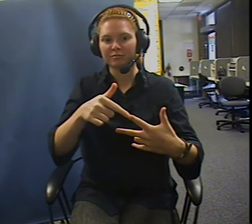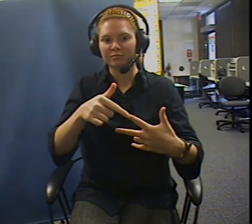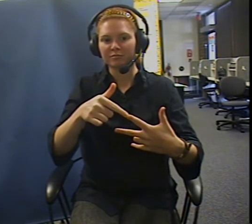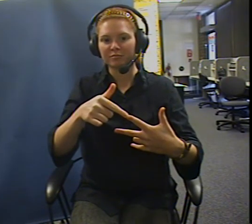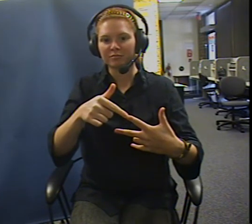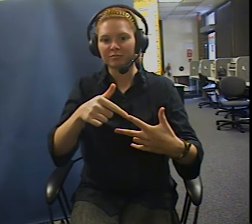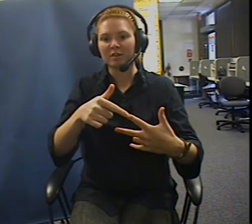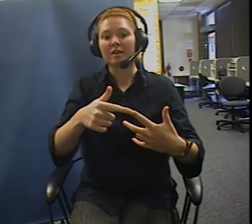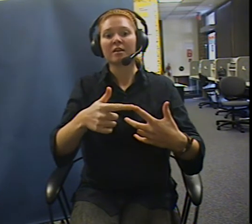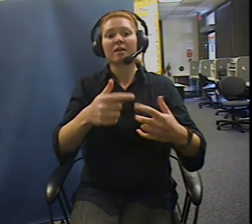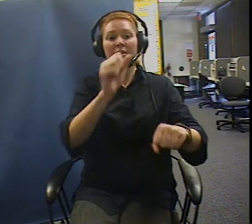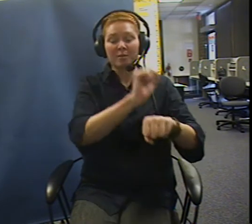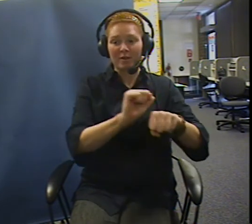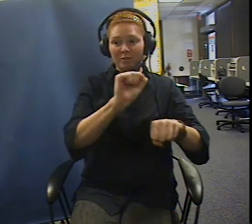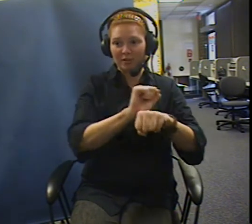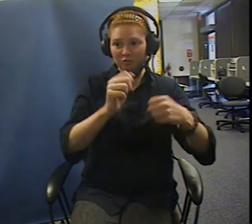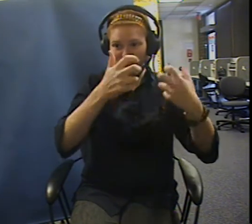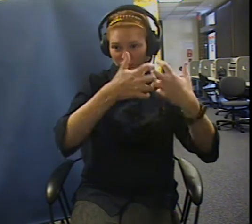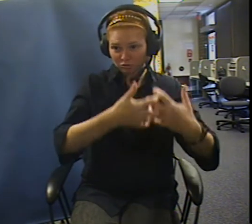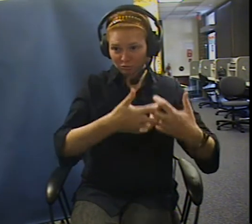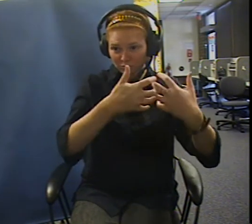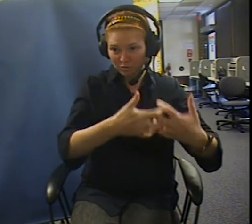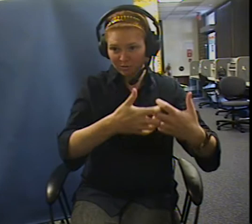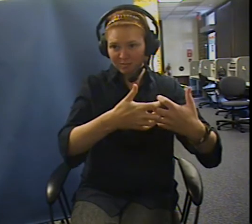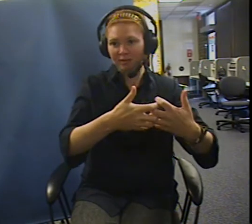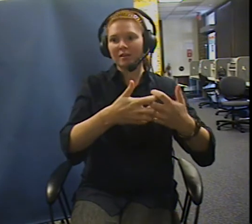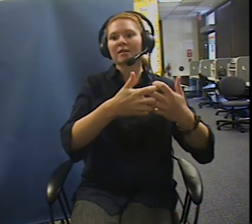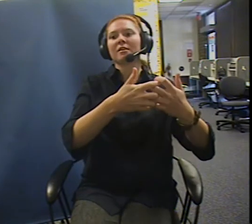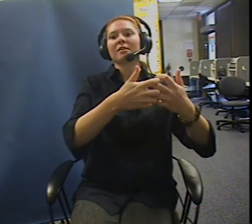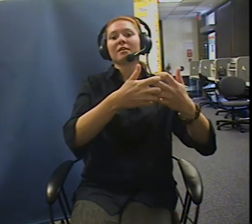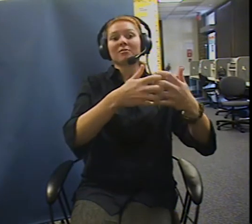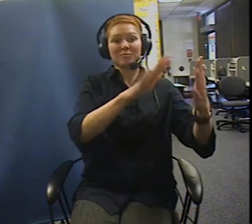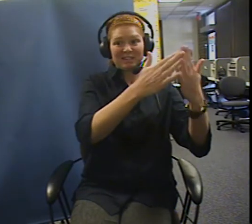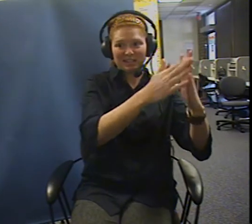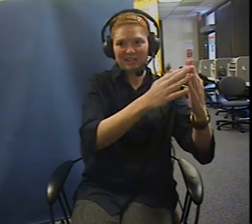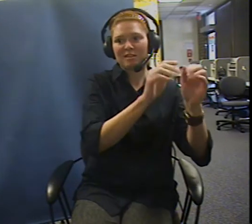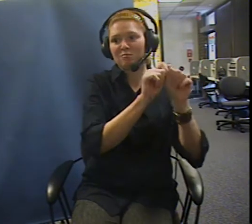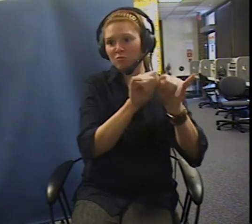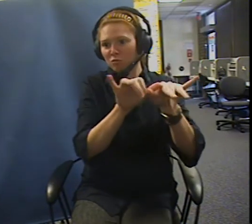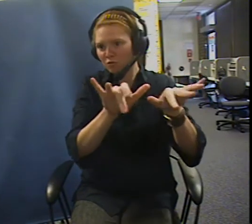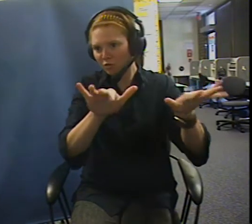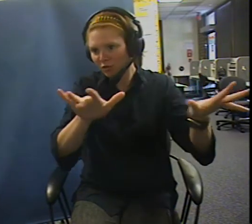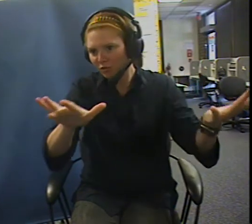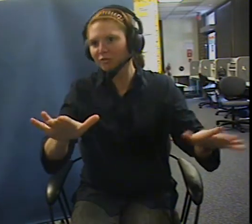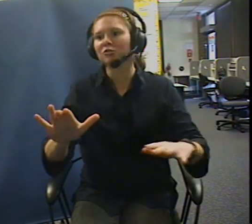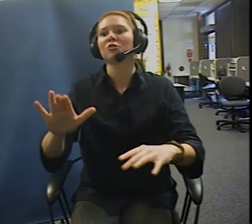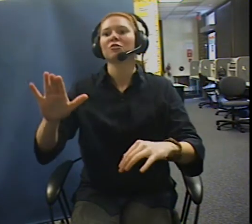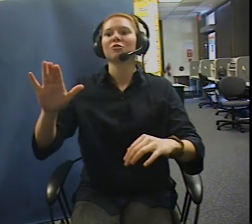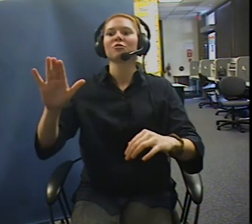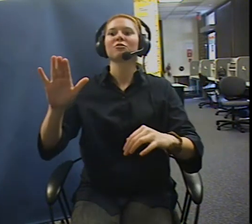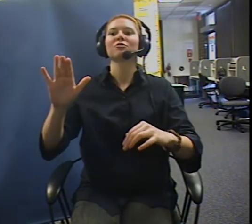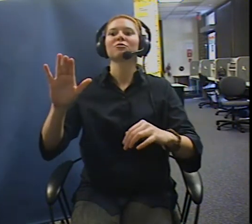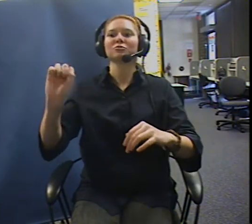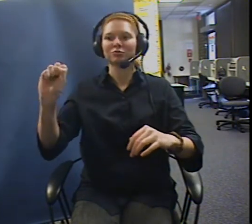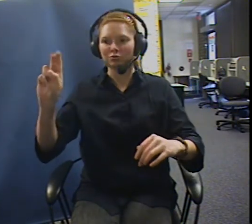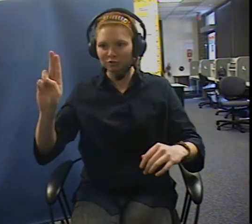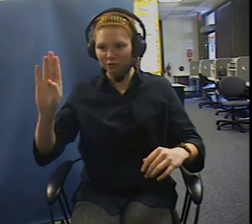suburbs. And a third trend is the substitution of service jobs for manufacturing jobs as our economic base